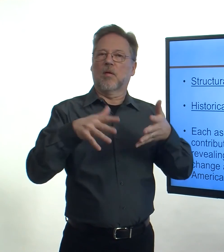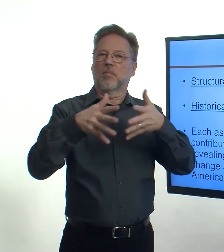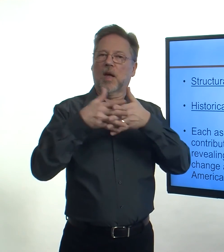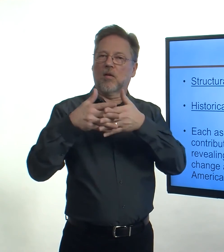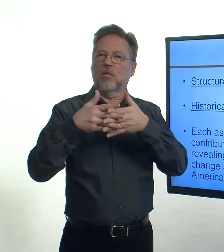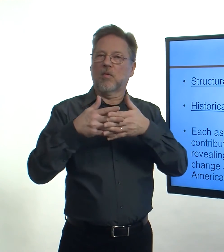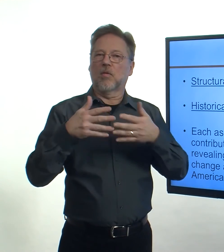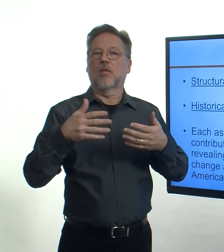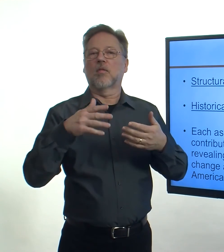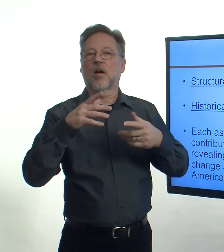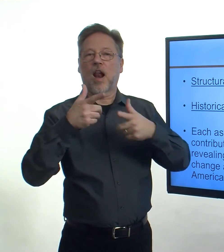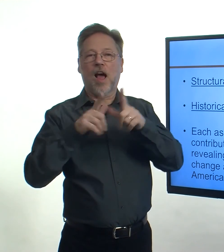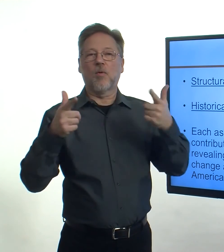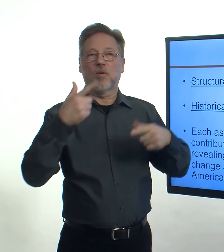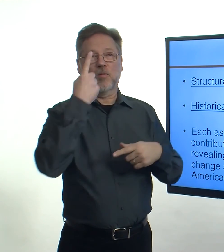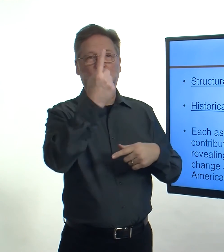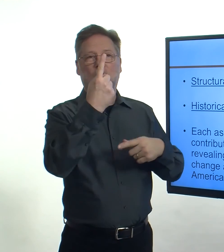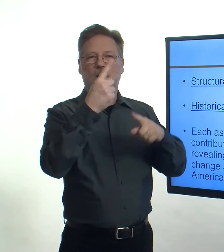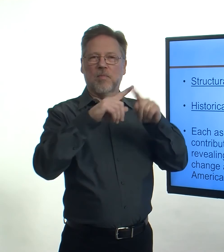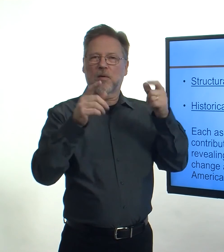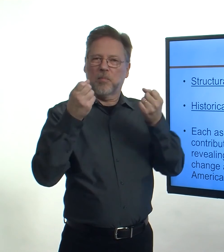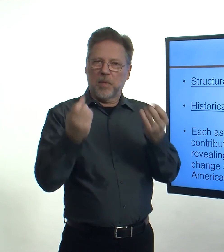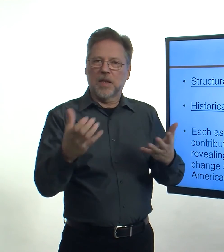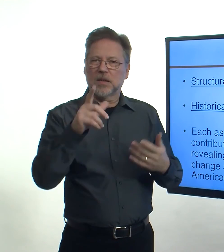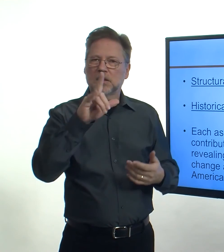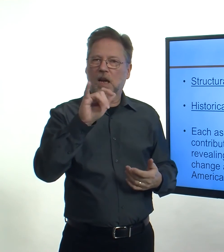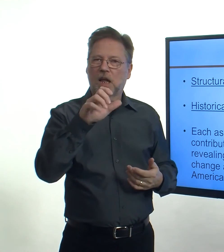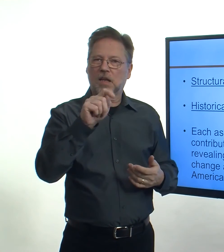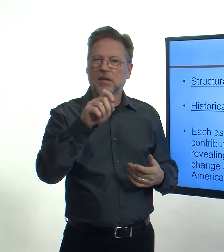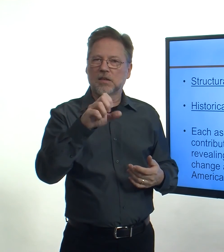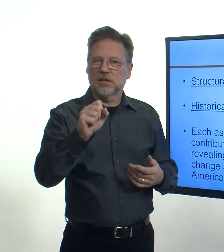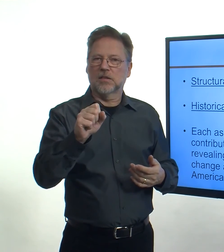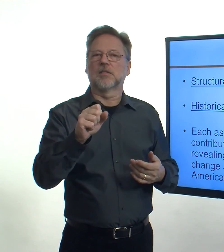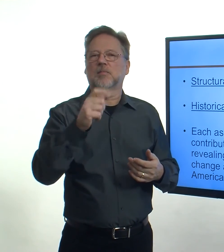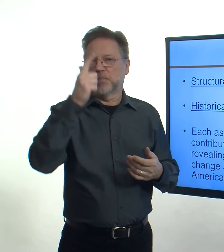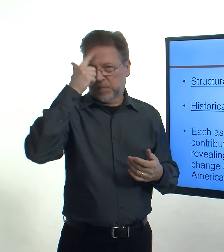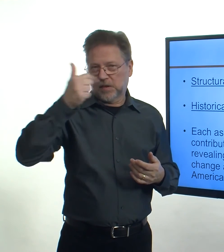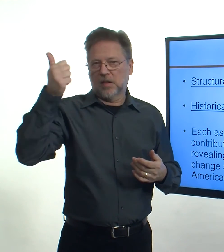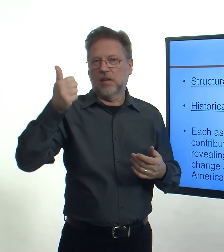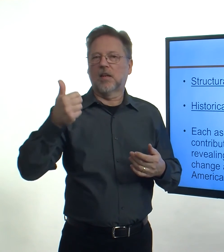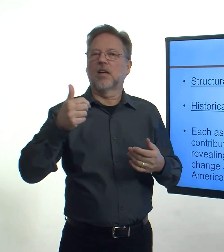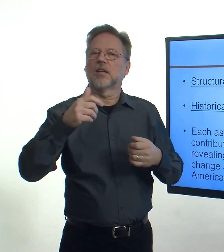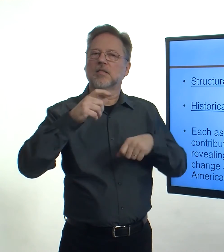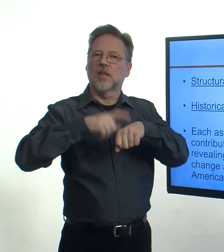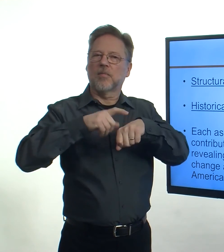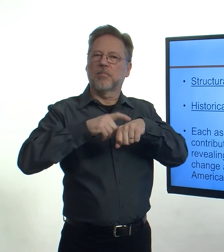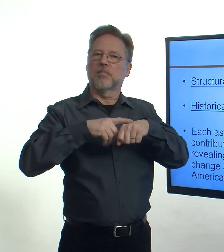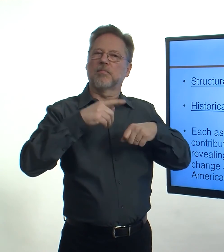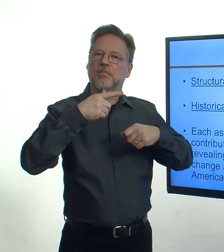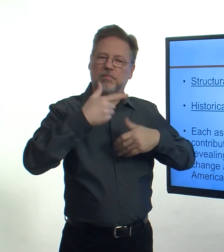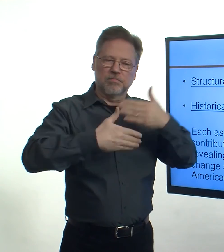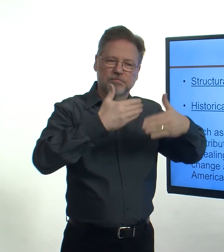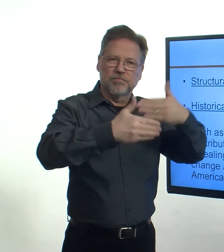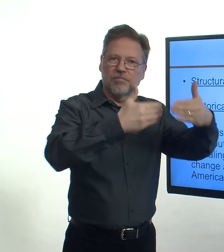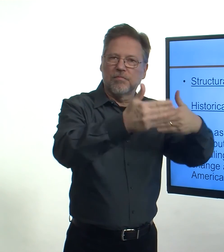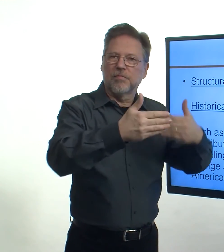It's important to recognize that while America has one sign language, there are many dialects because the time it takes for